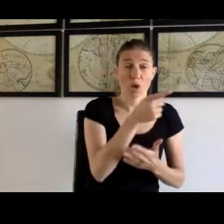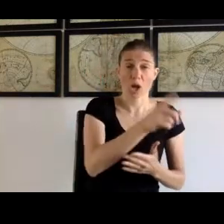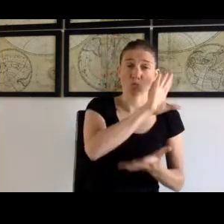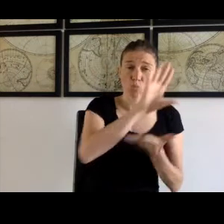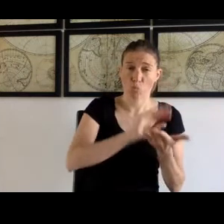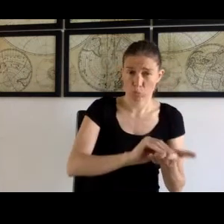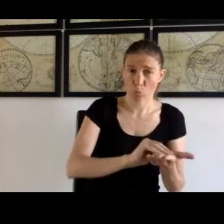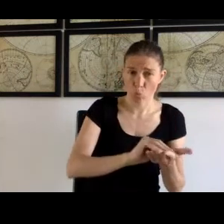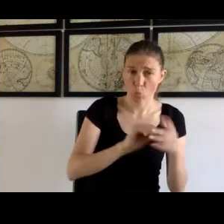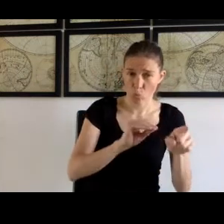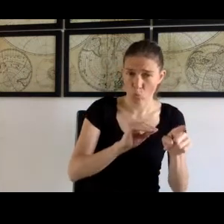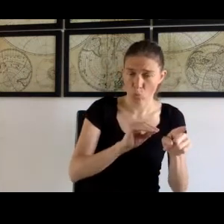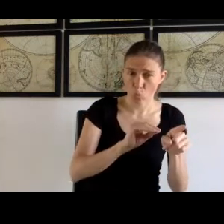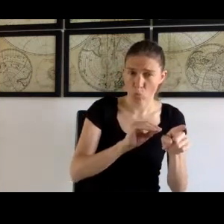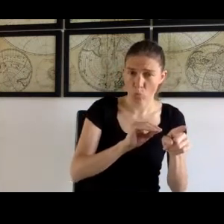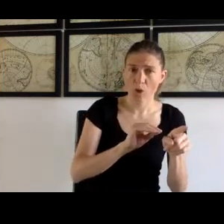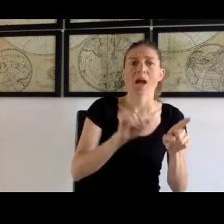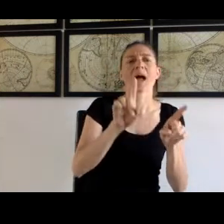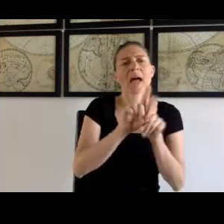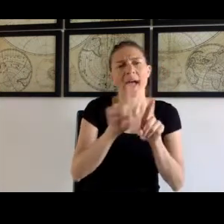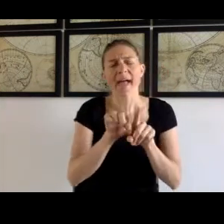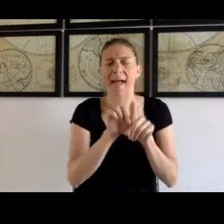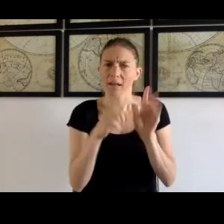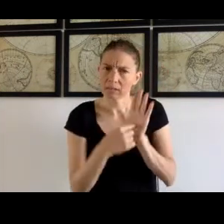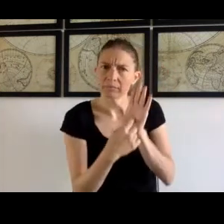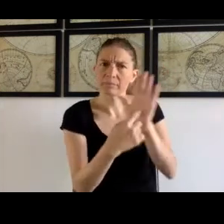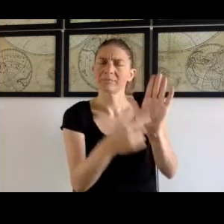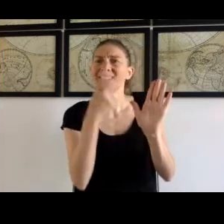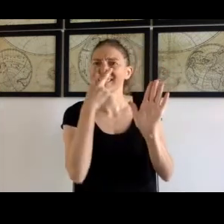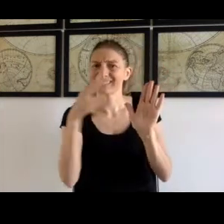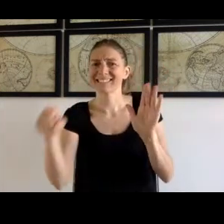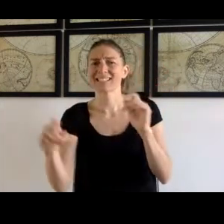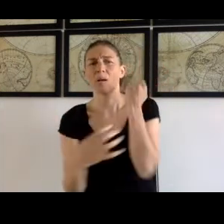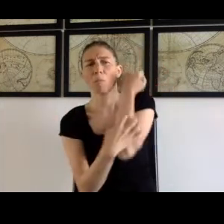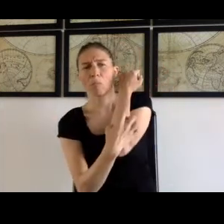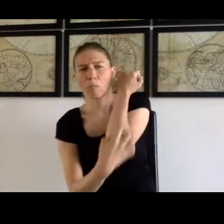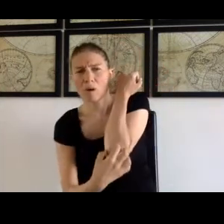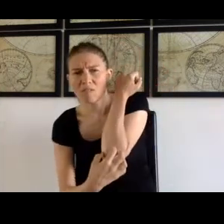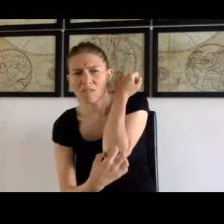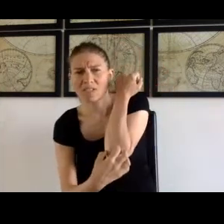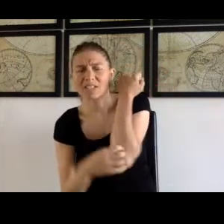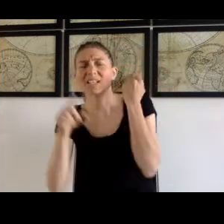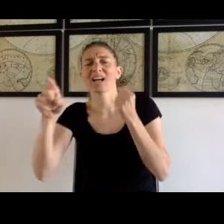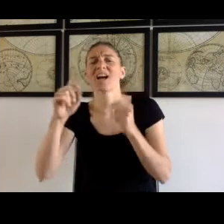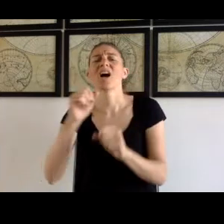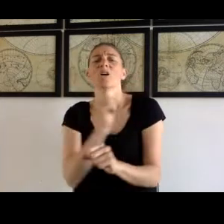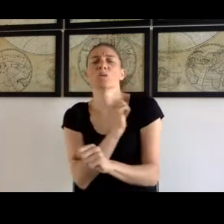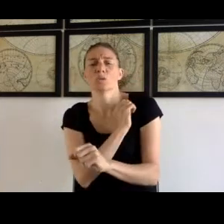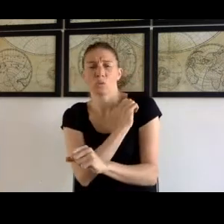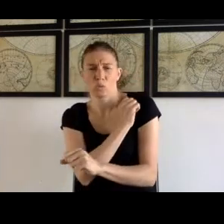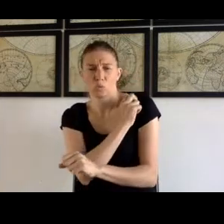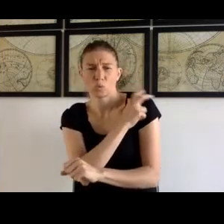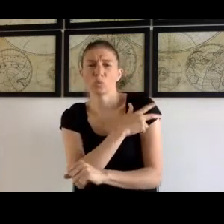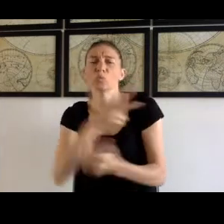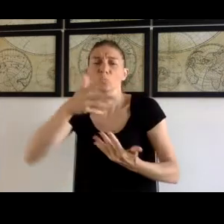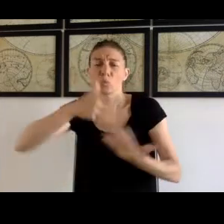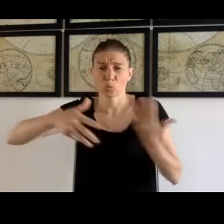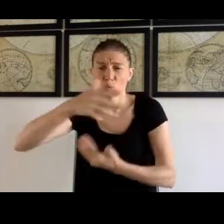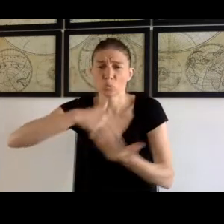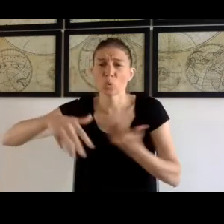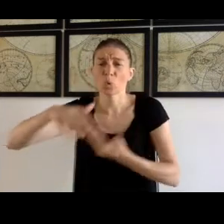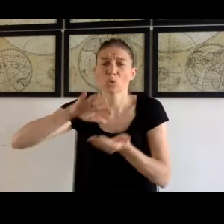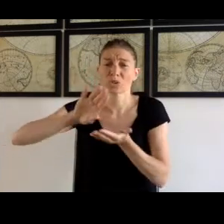to represent the true extent of how poverty and social inclusion affects persons with disabilities in the European